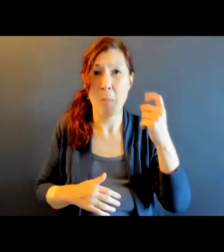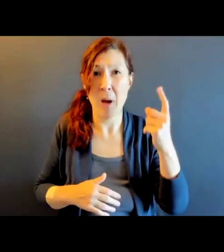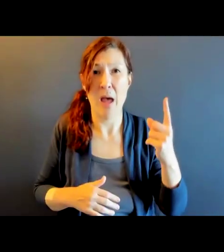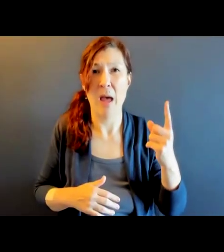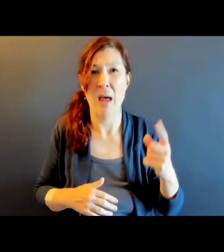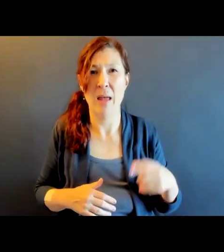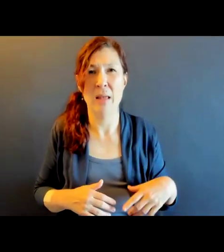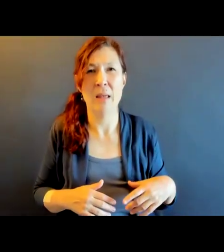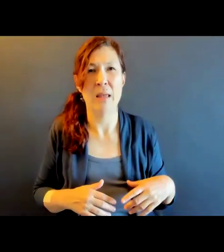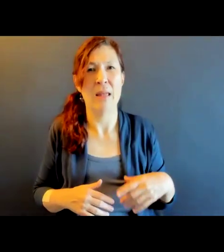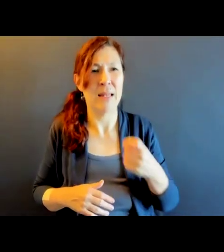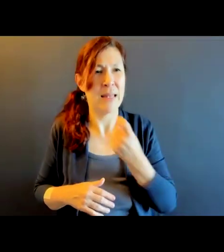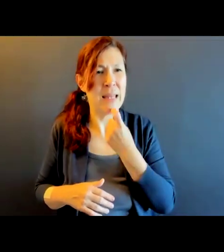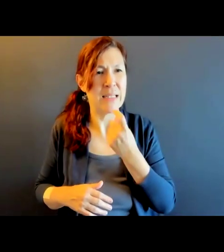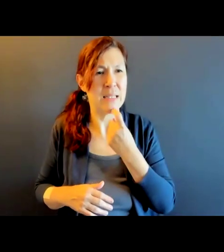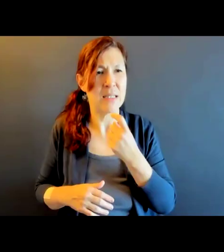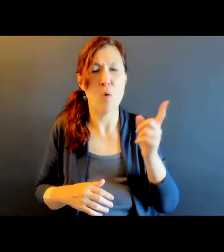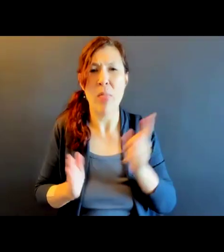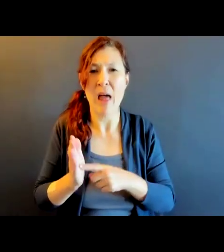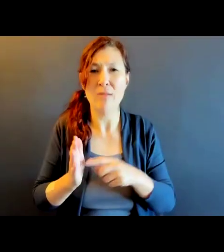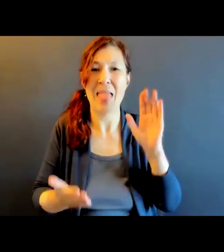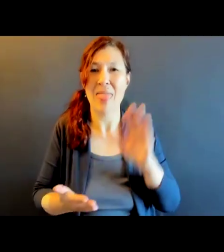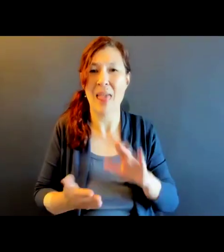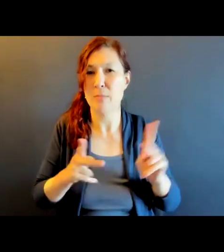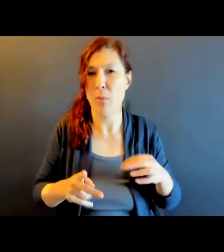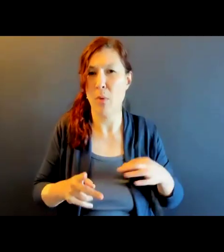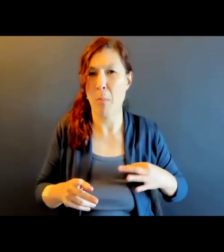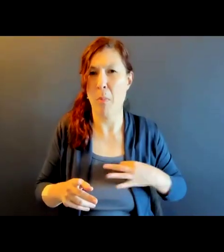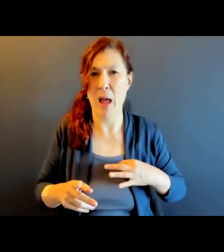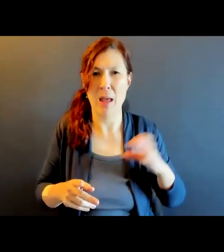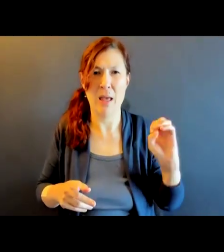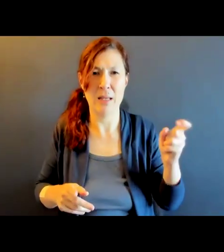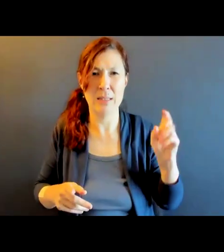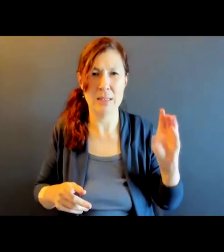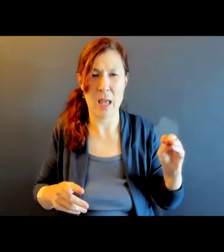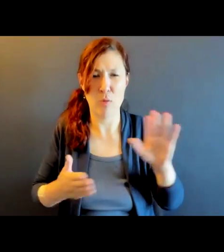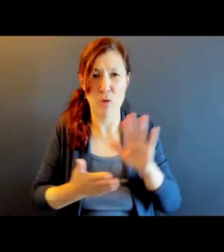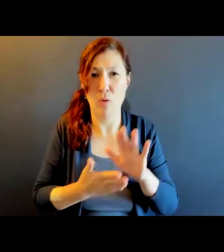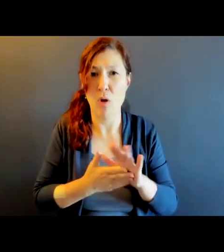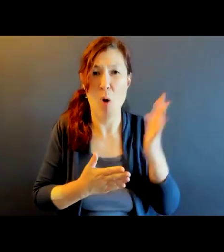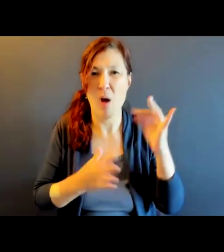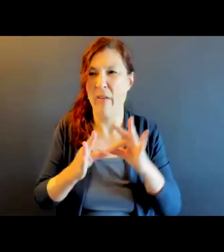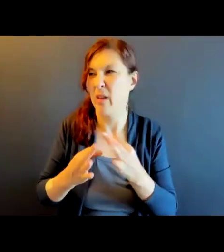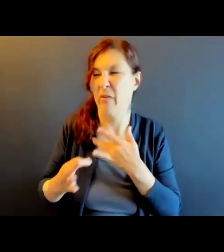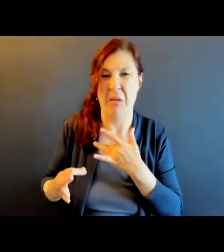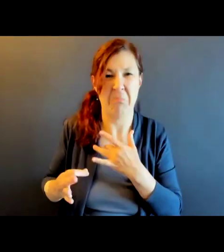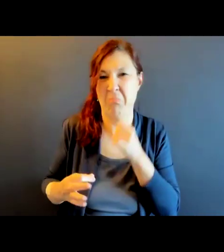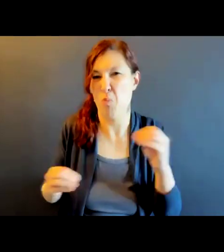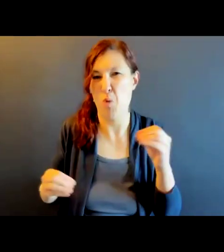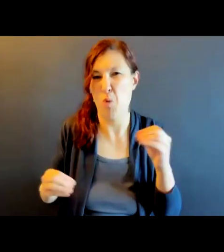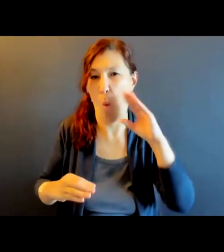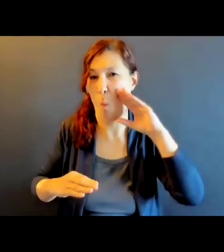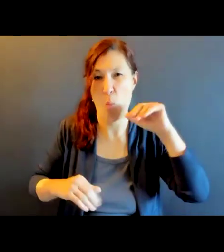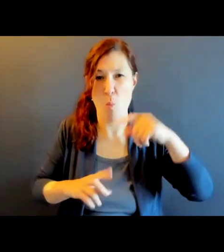fewer applicants to exam schools because these families know that their children are not going to be admitted. And just briefly, I want to say that